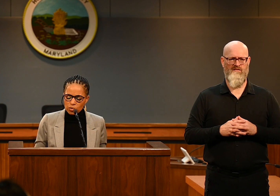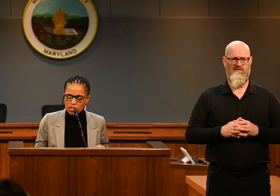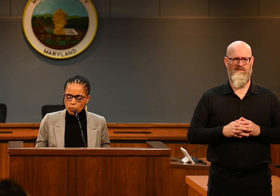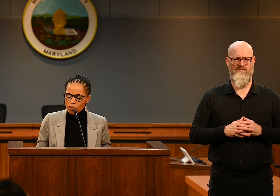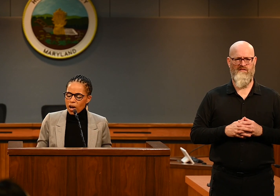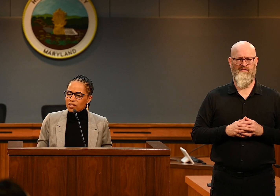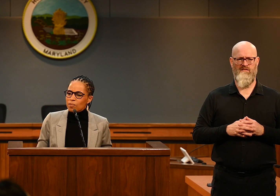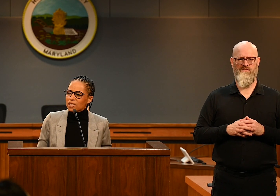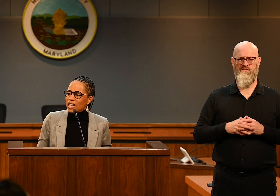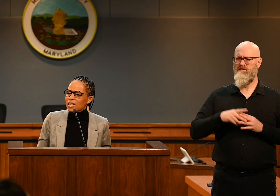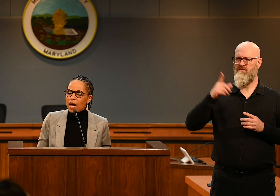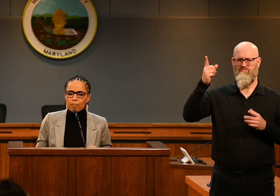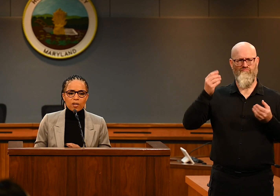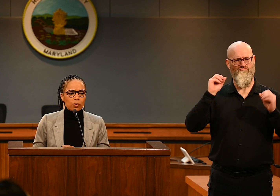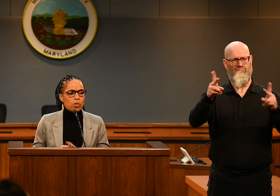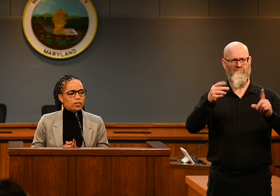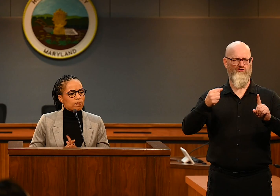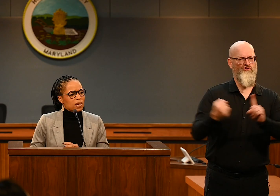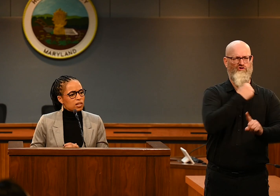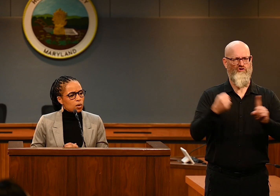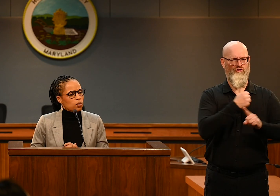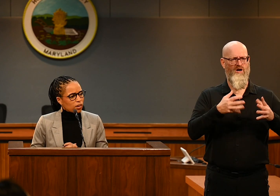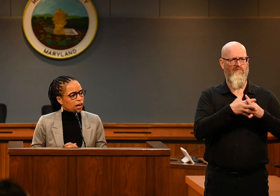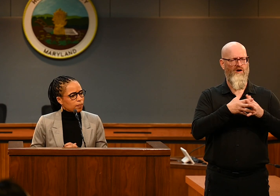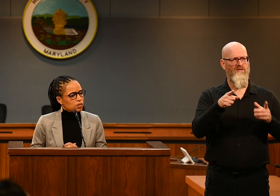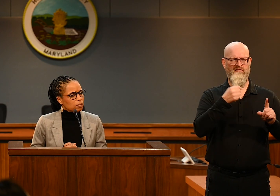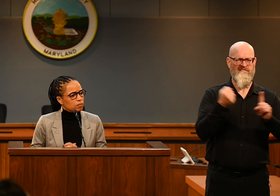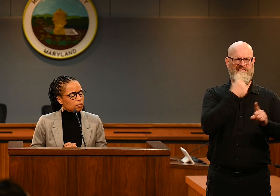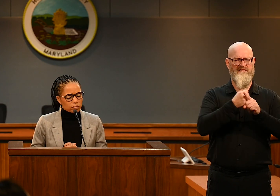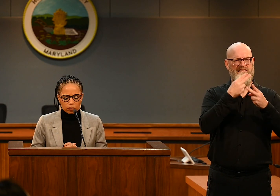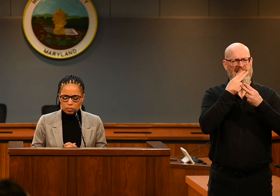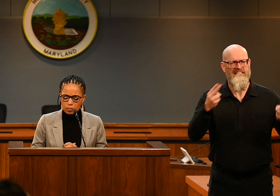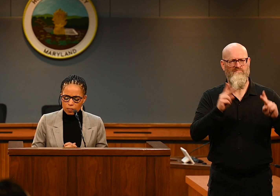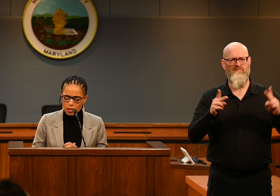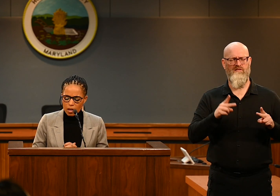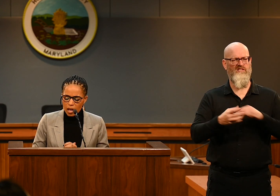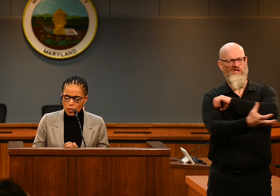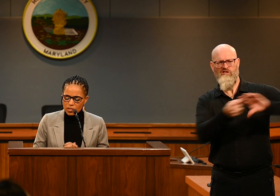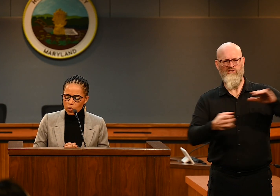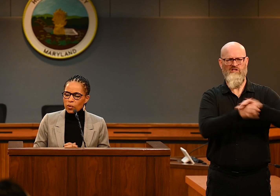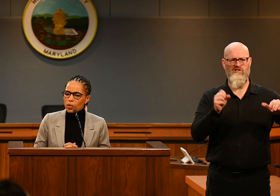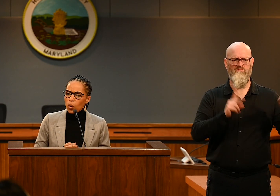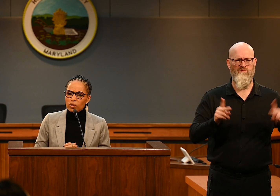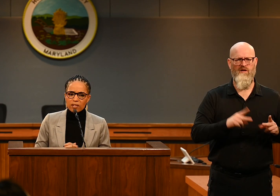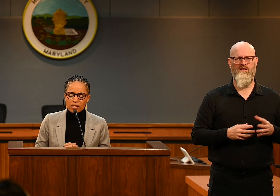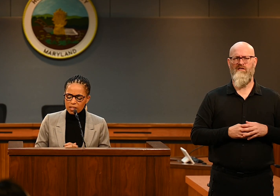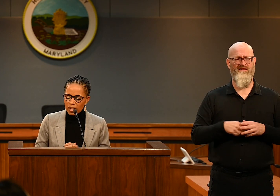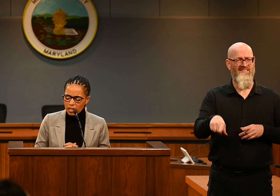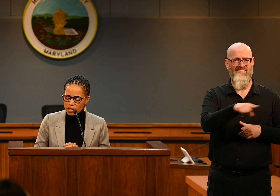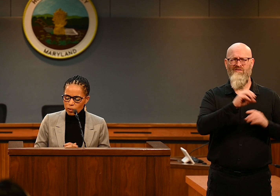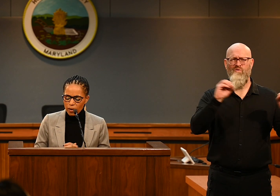off the streets, and we've watched them kidnap people who have committed no crimes. And we've seen where they're holding